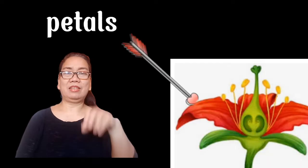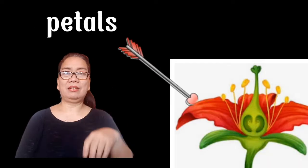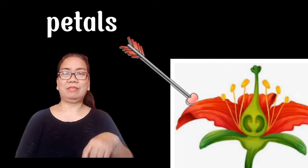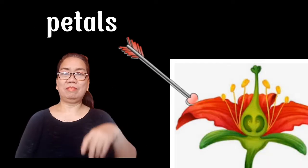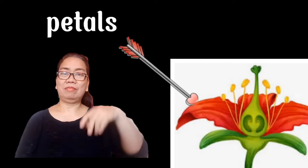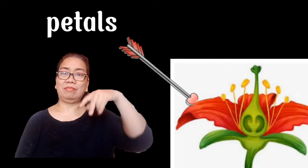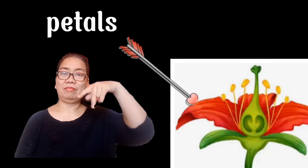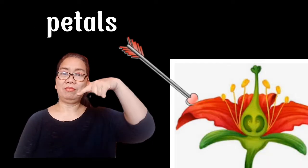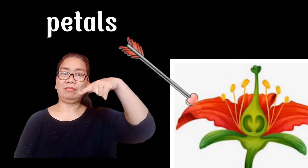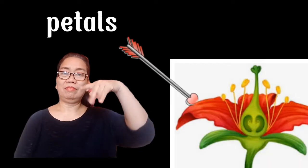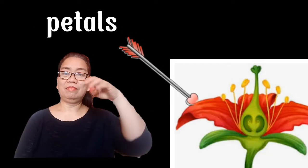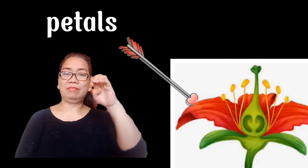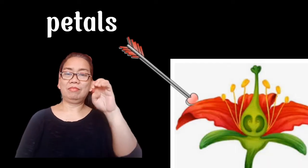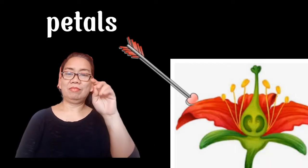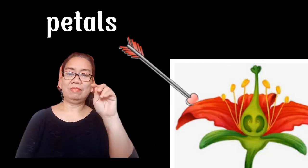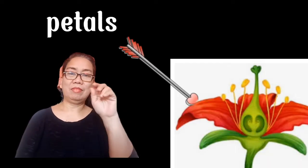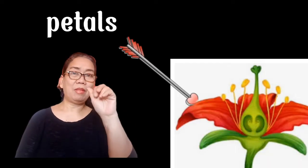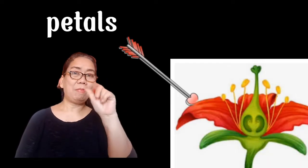sepals,